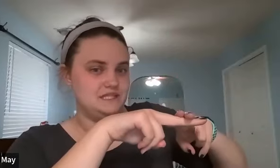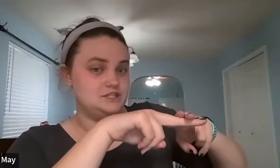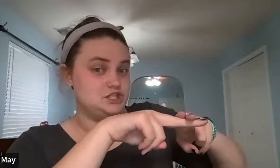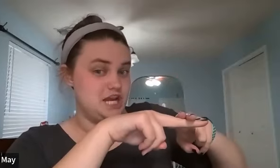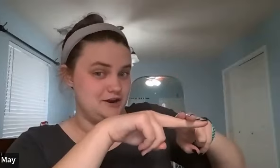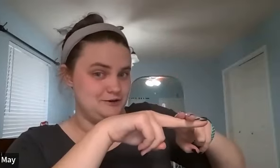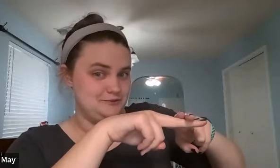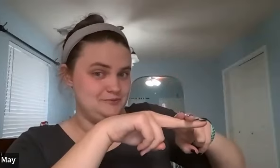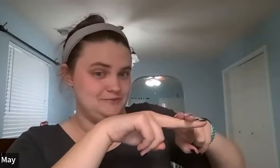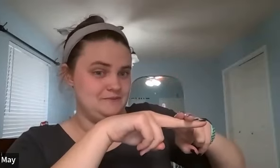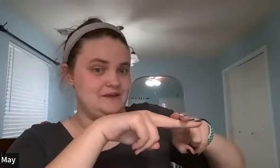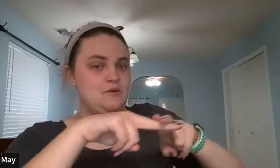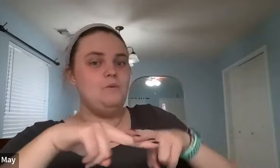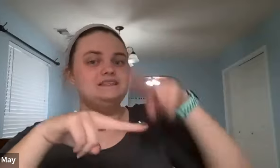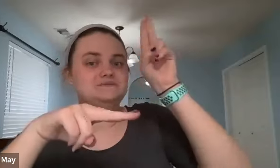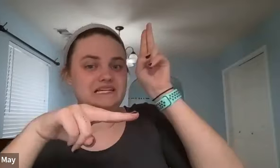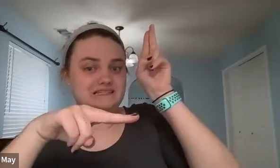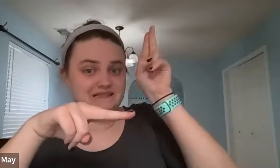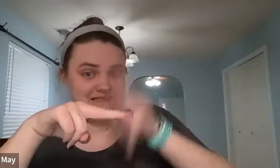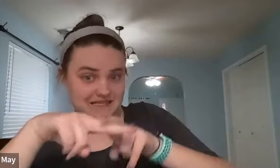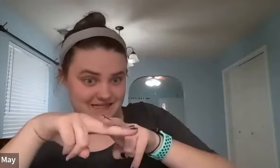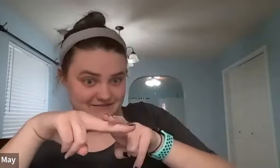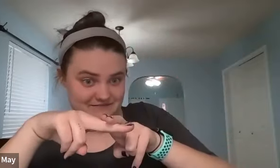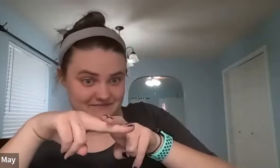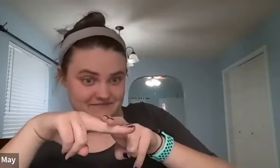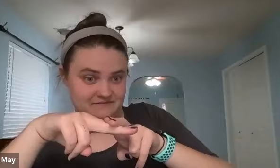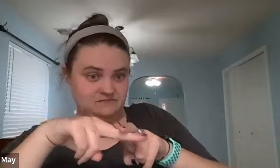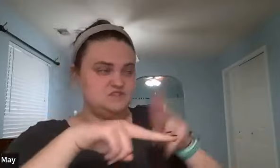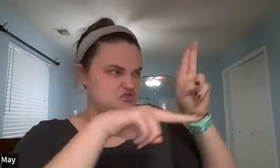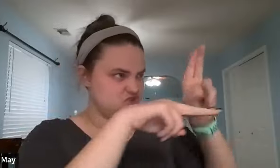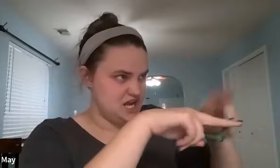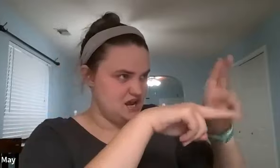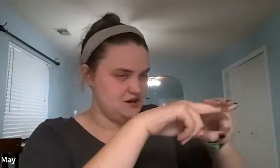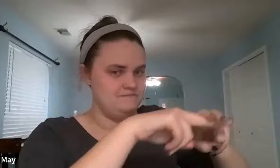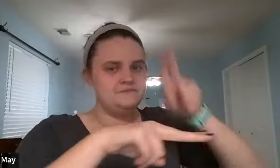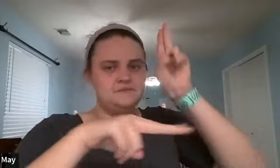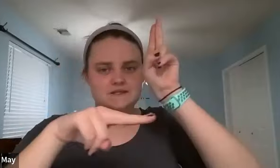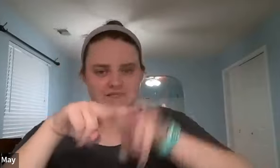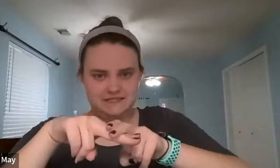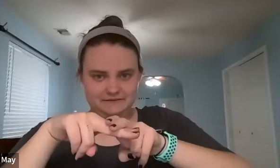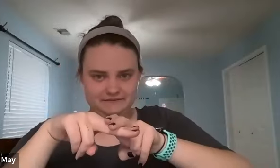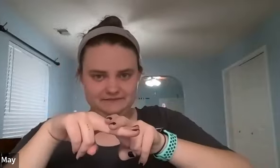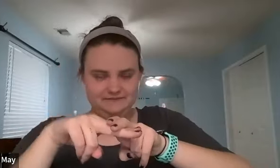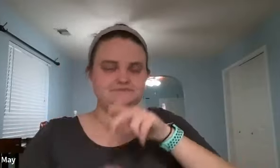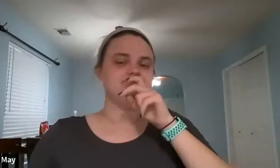means chair. Once means sit. So chair, sit.